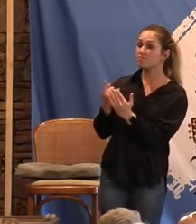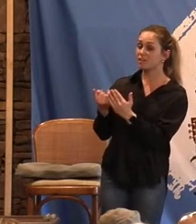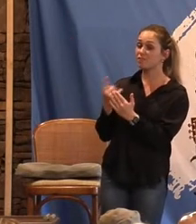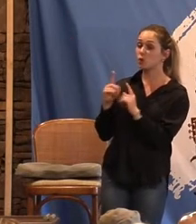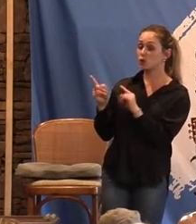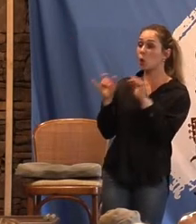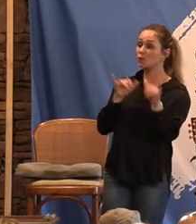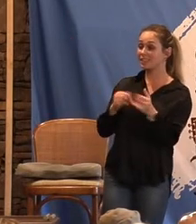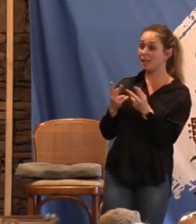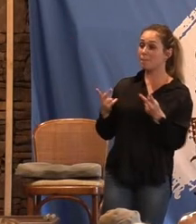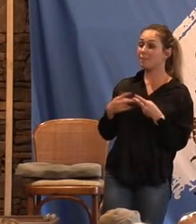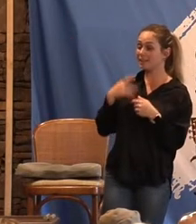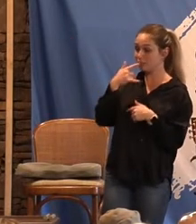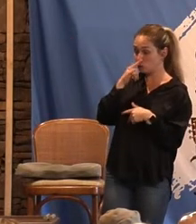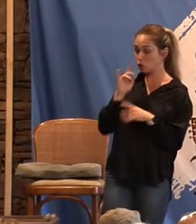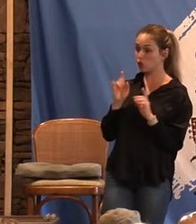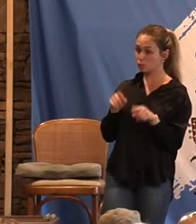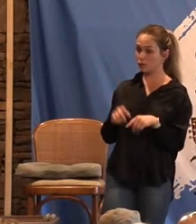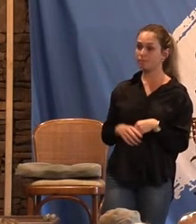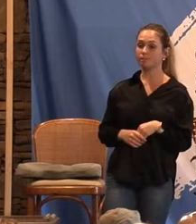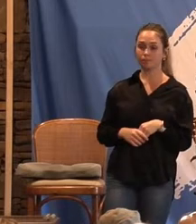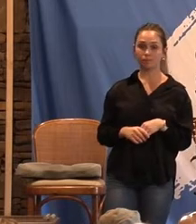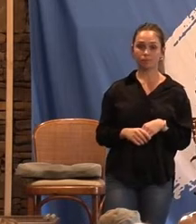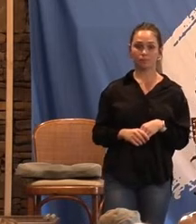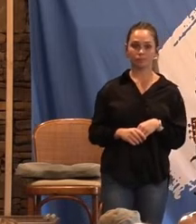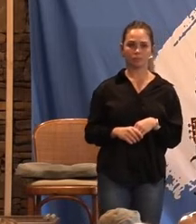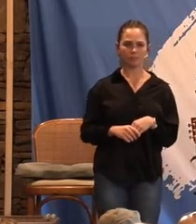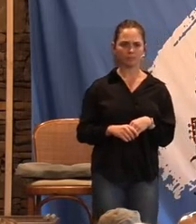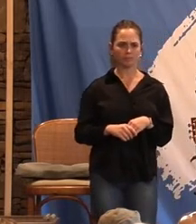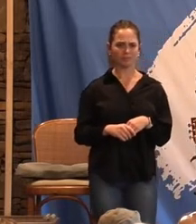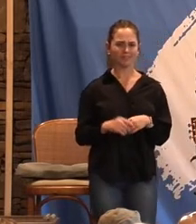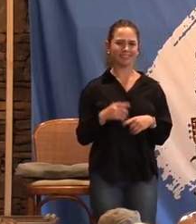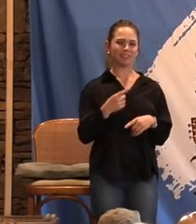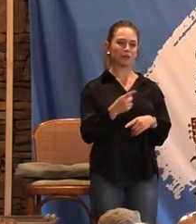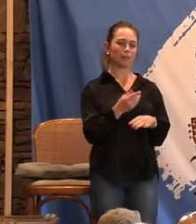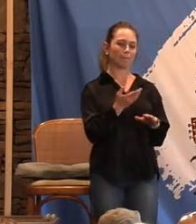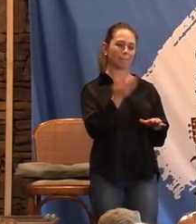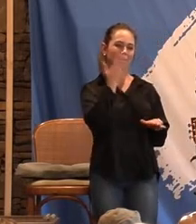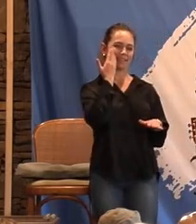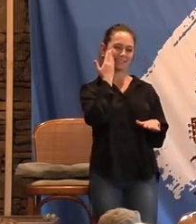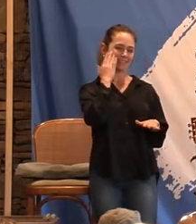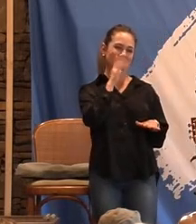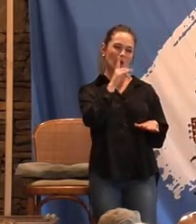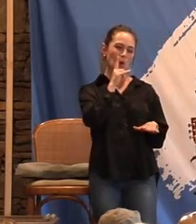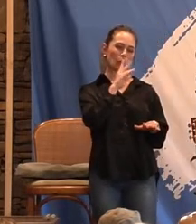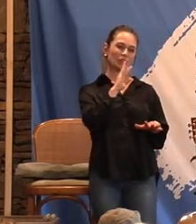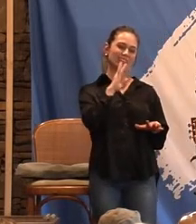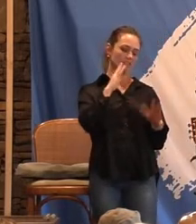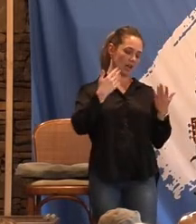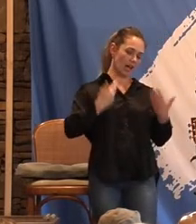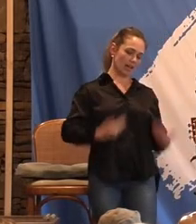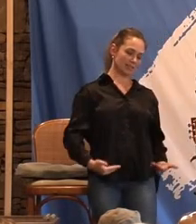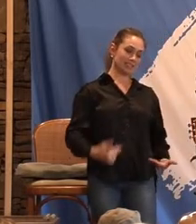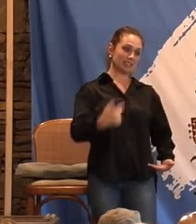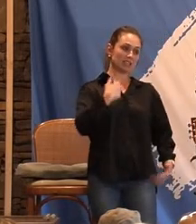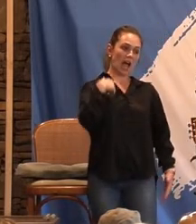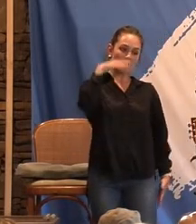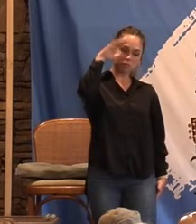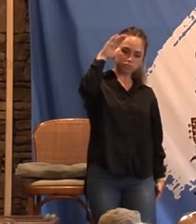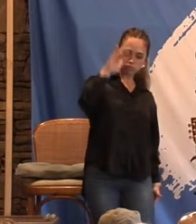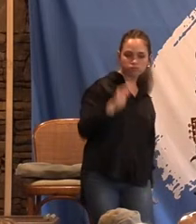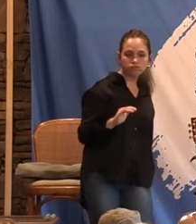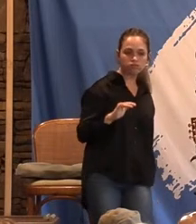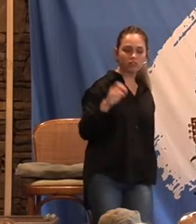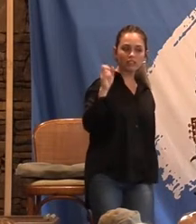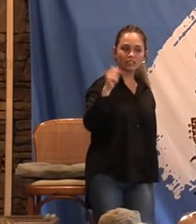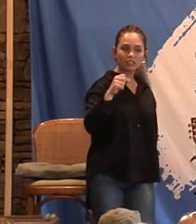go to the same place where your children are. Miss Nana said, you must not know who you're talking to. I'm small in stature,